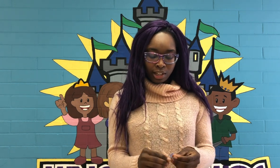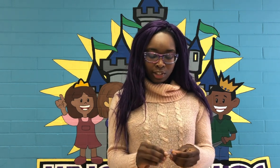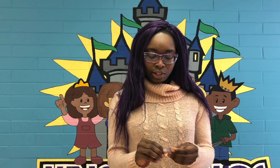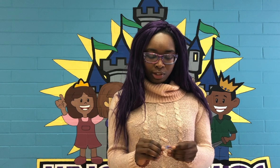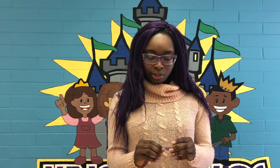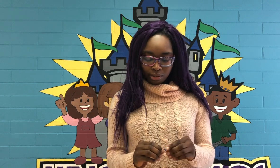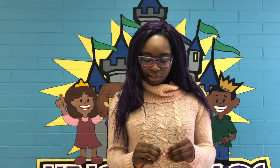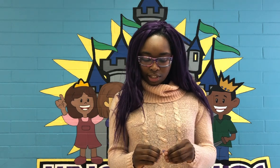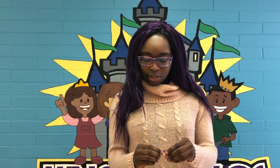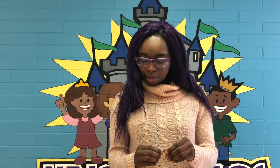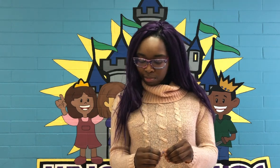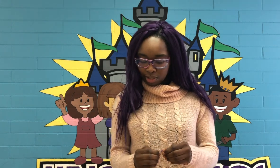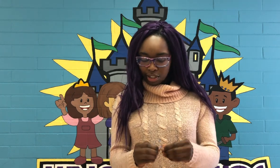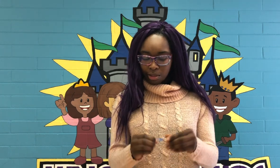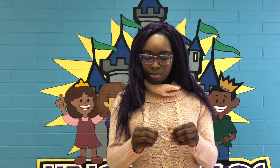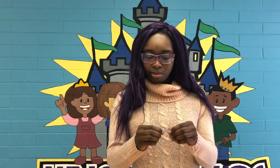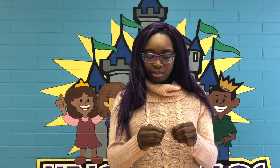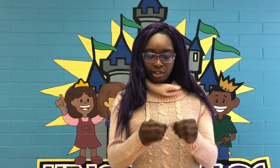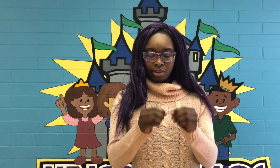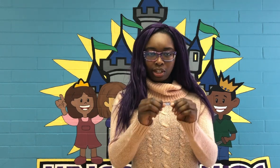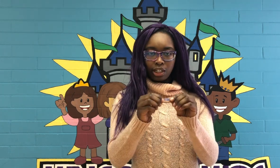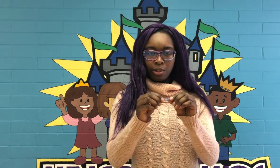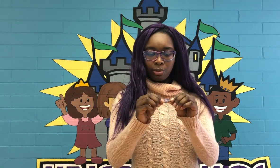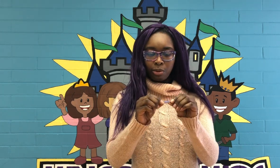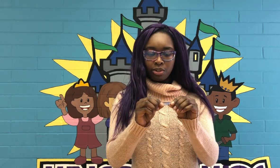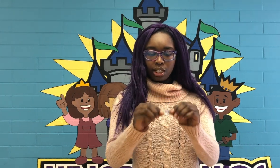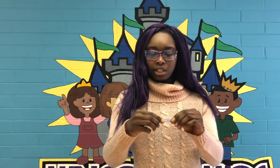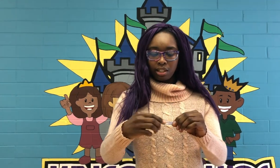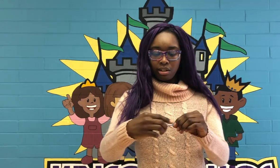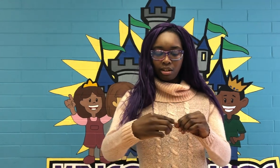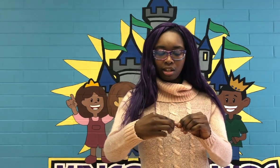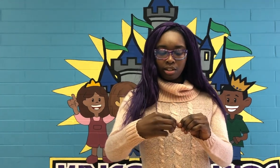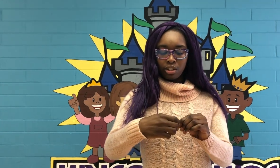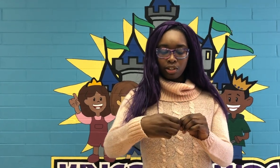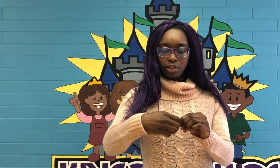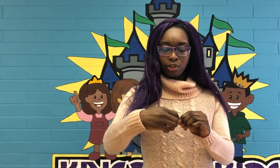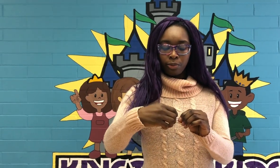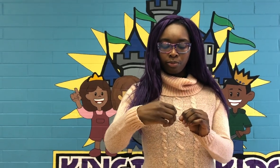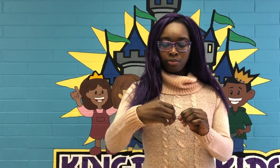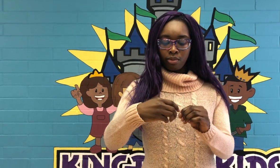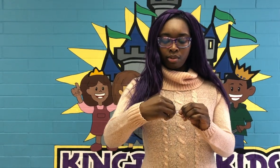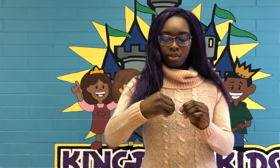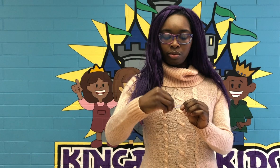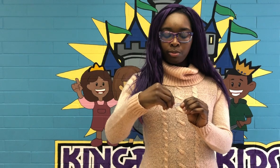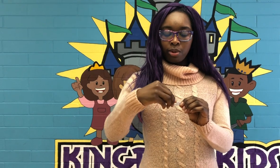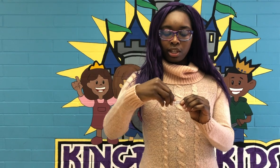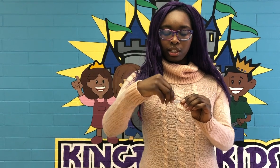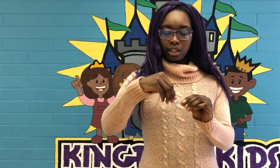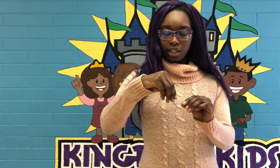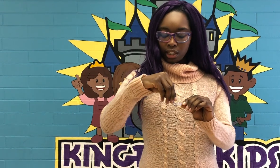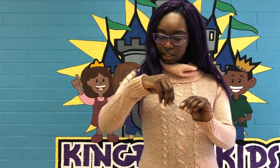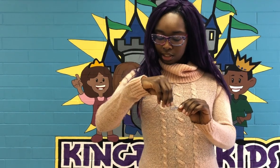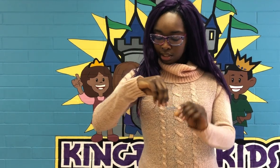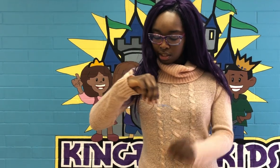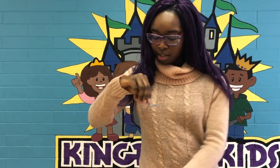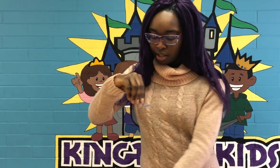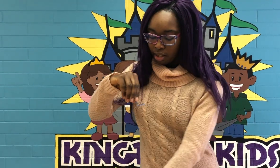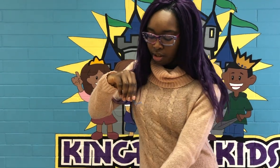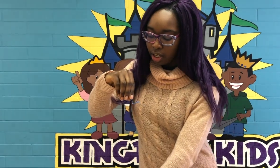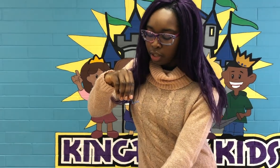So this paperclip right here represents God. And so we put it like this. God helps